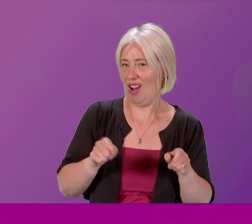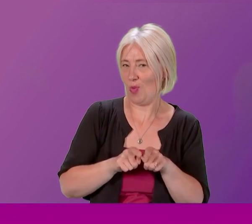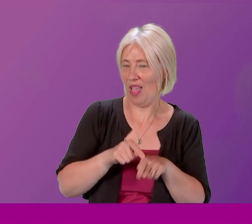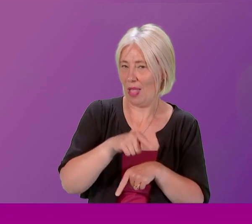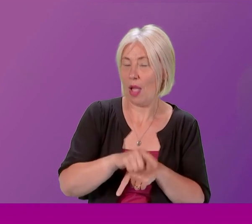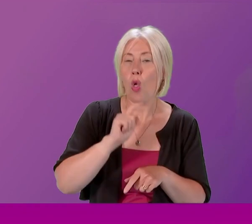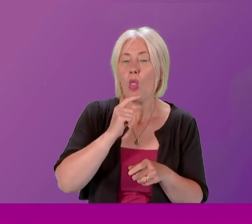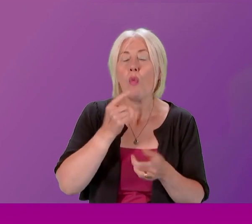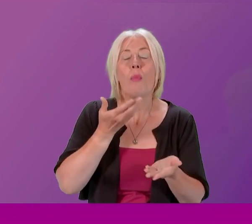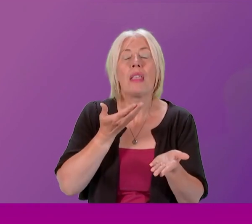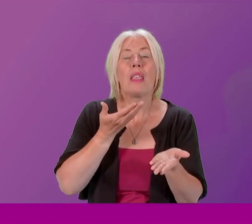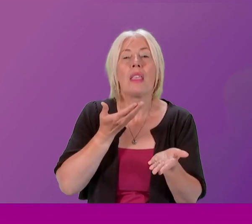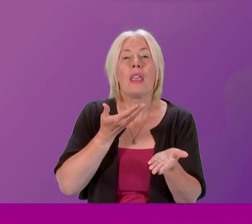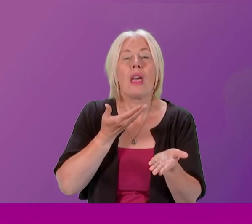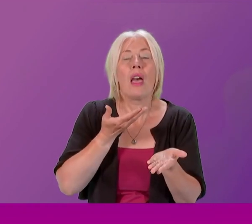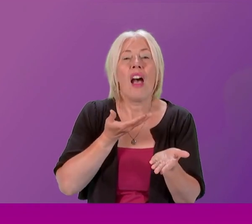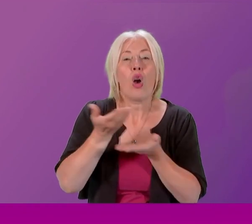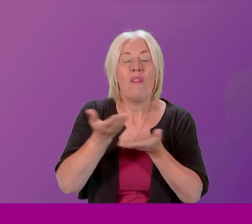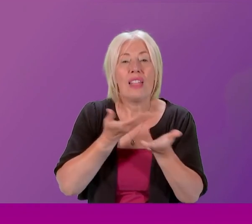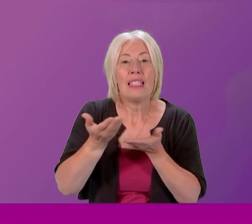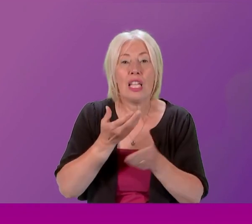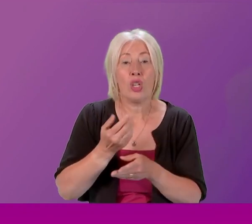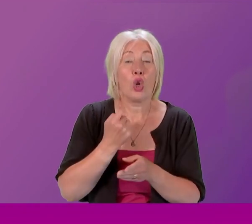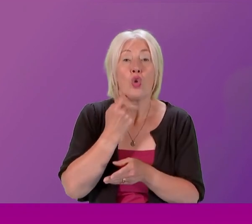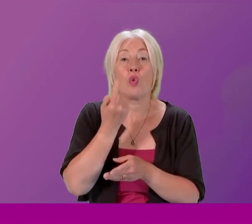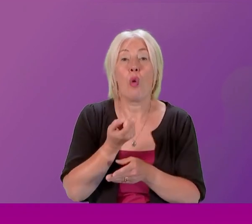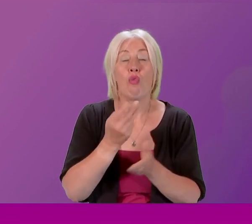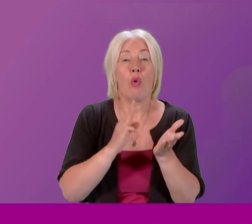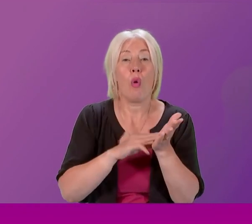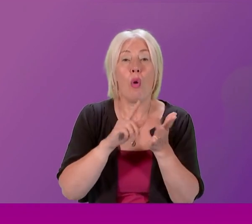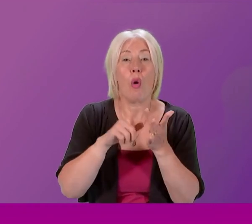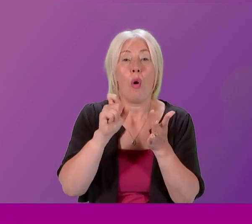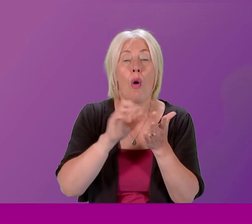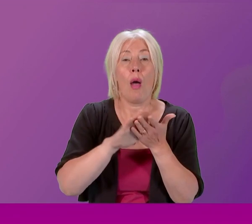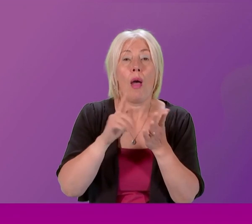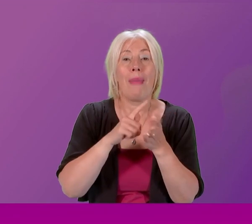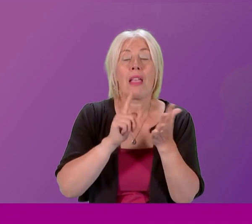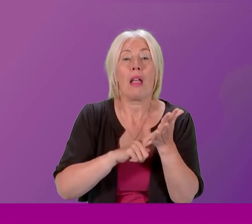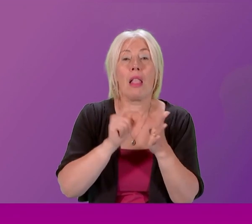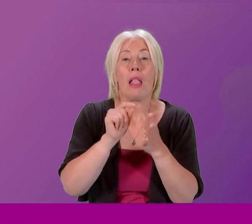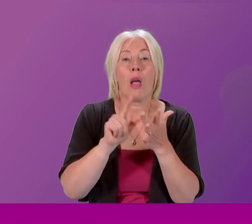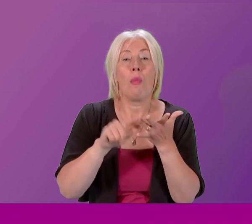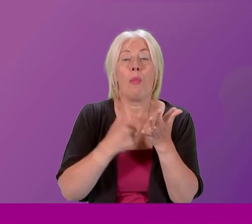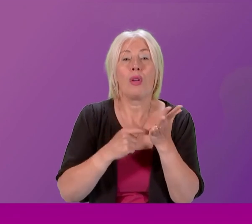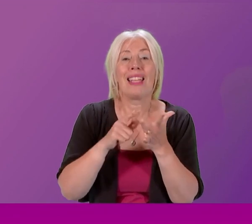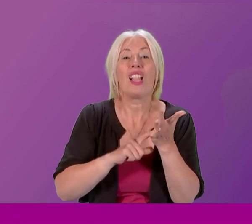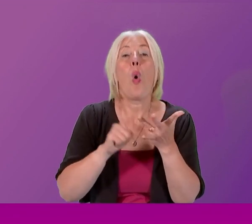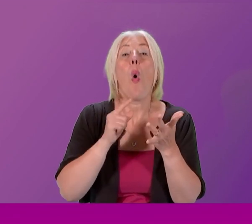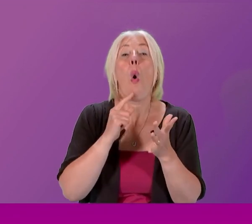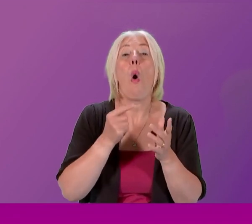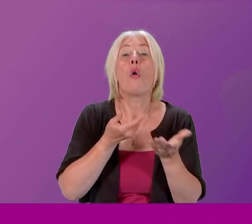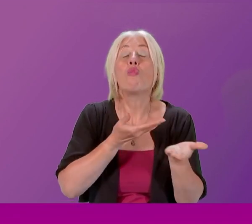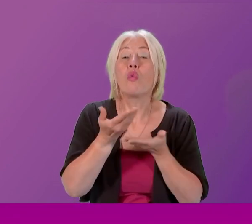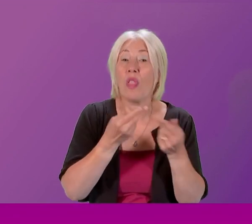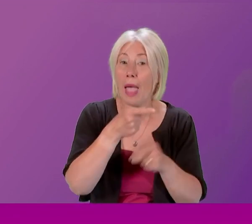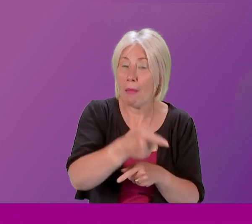in-conversation with the broadcaster and politician Michael Pertillo tomorrow, followed by a discussion on the future of Scotland's arts